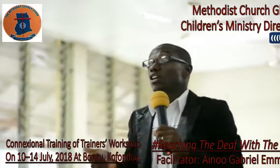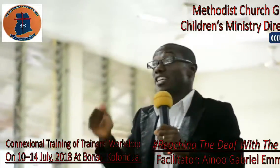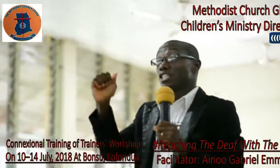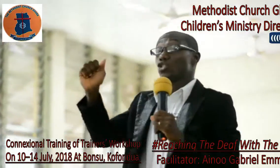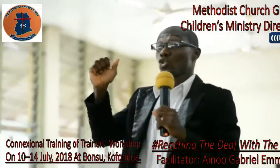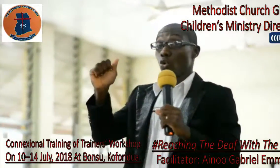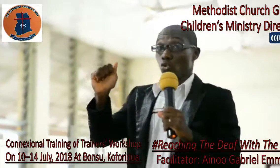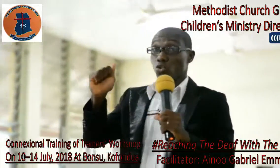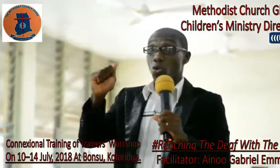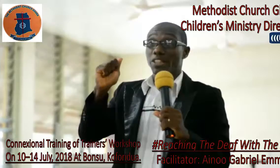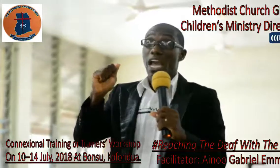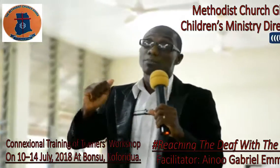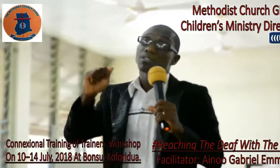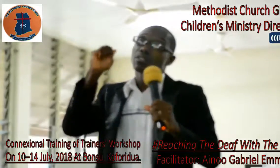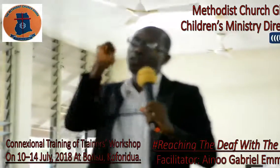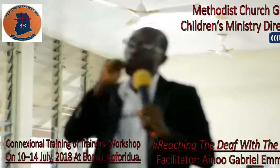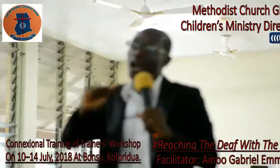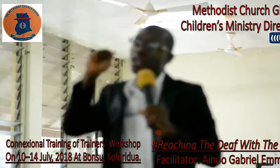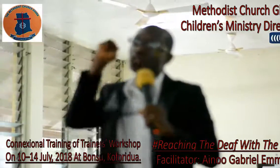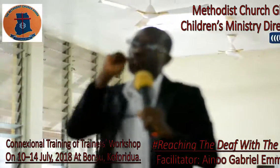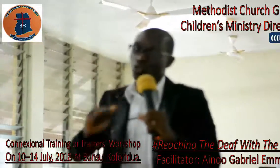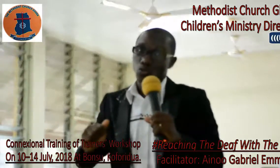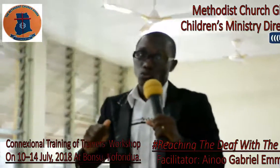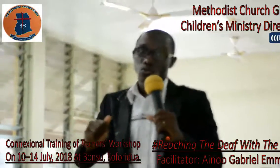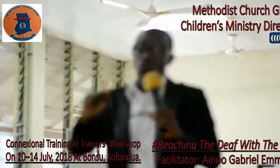It is two times.